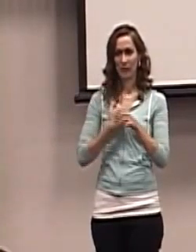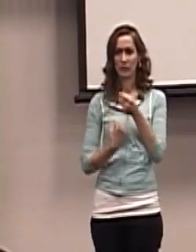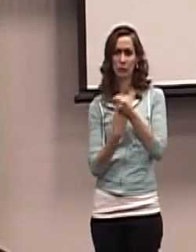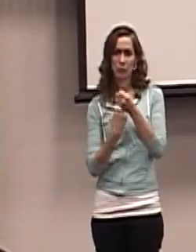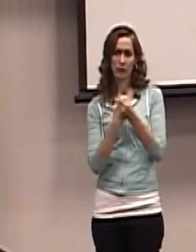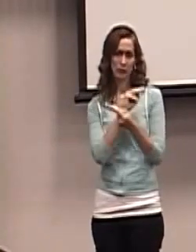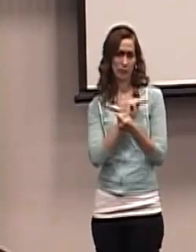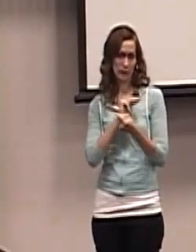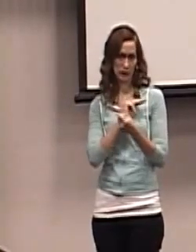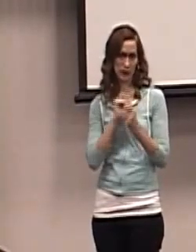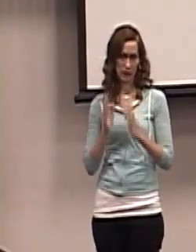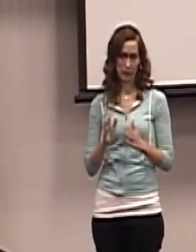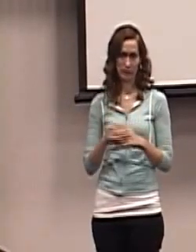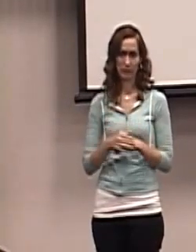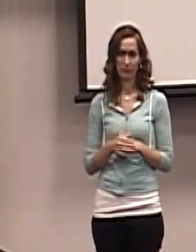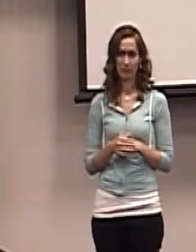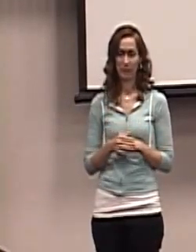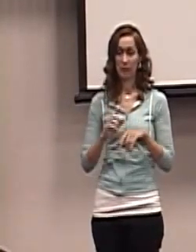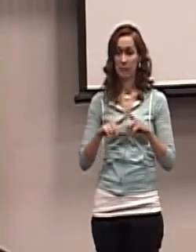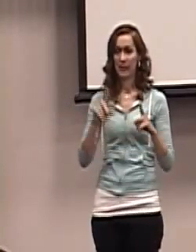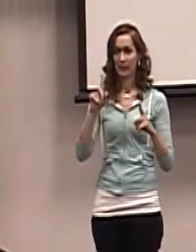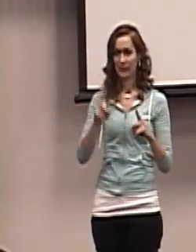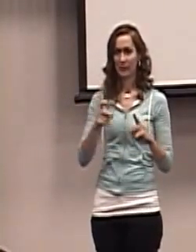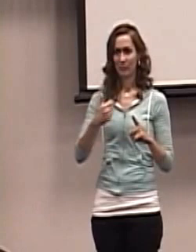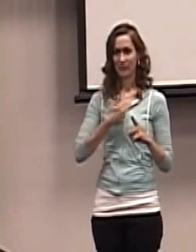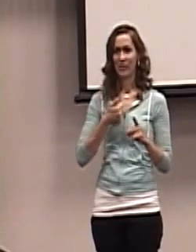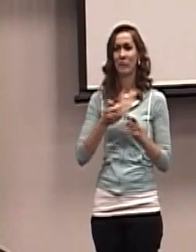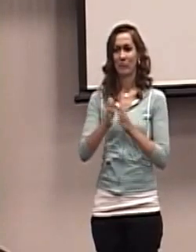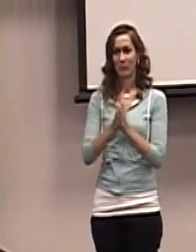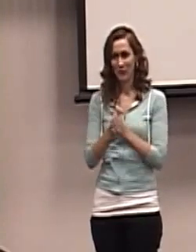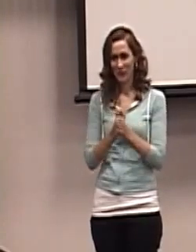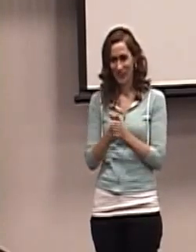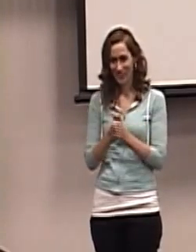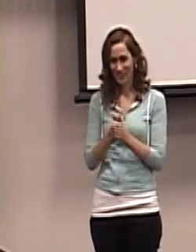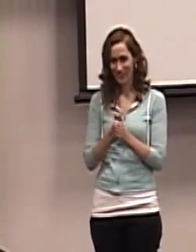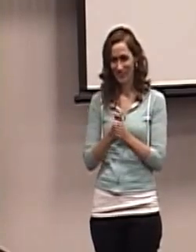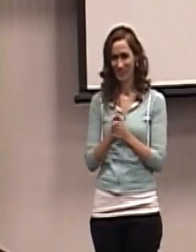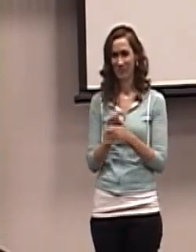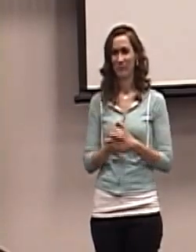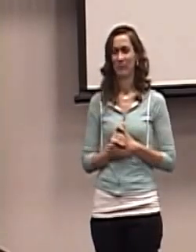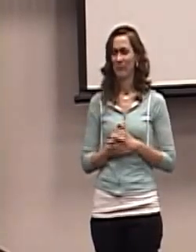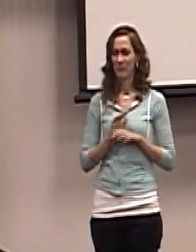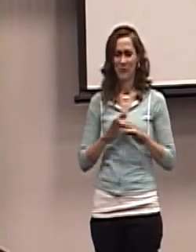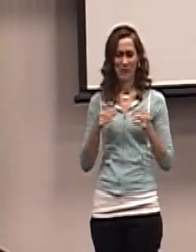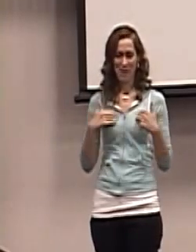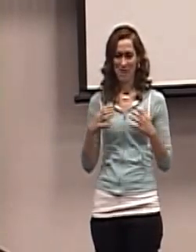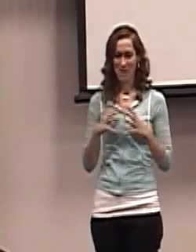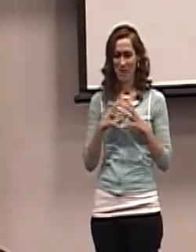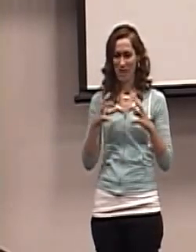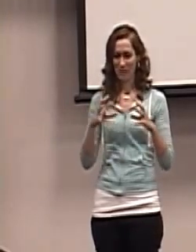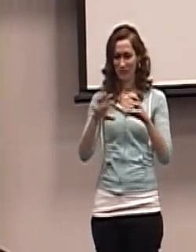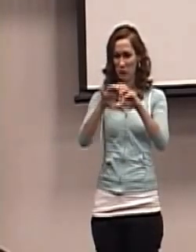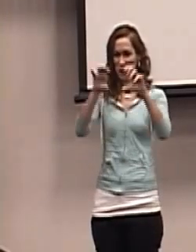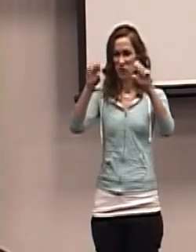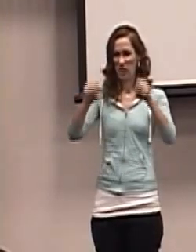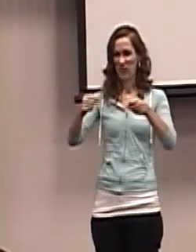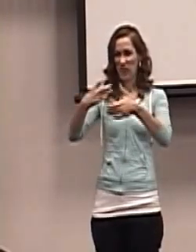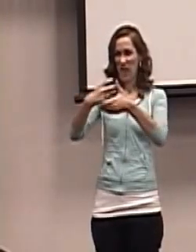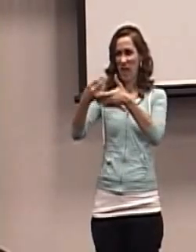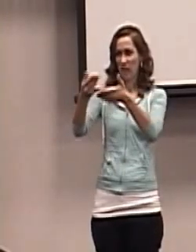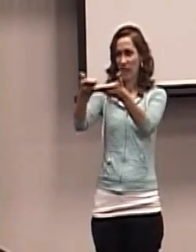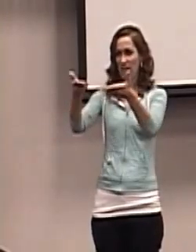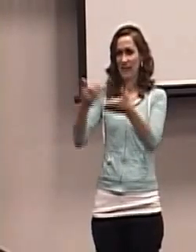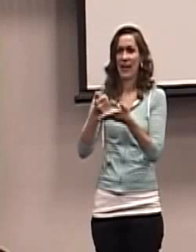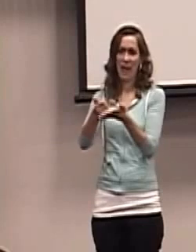Ideally, you have to be a self-starter, because we don't have a whole lot of structure out there to help you in